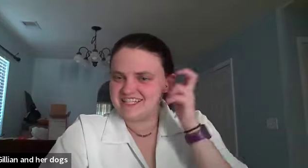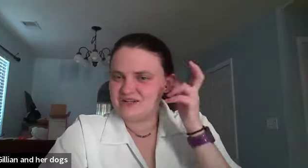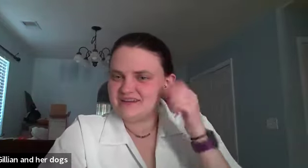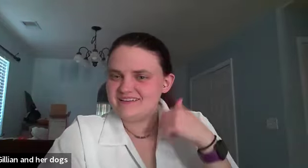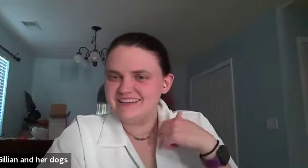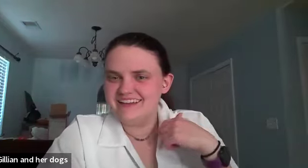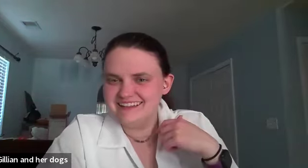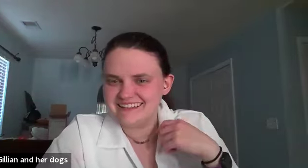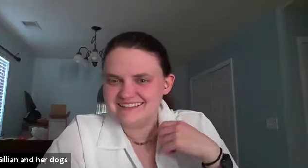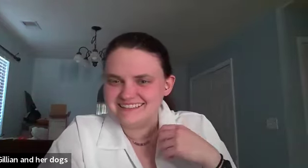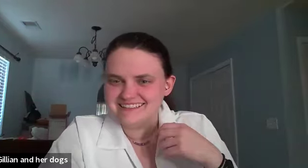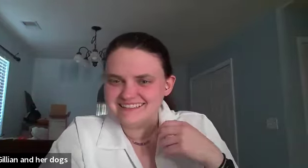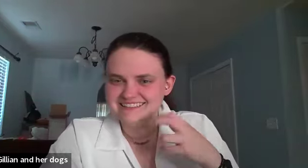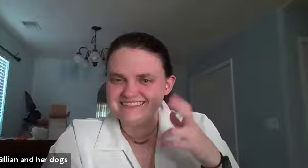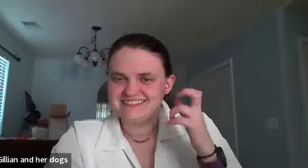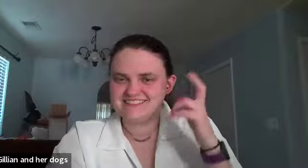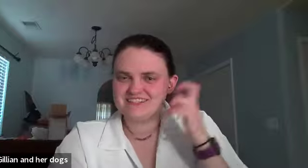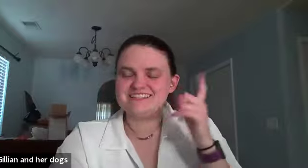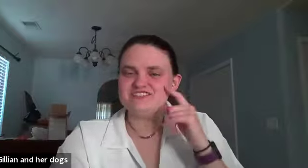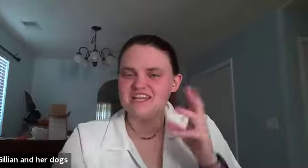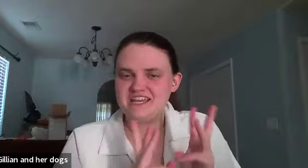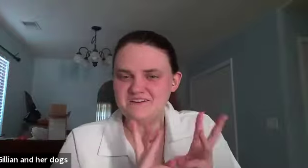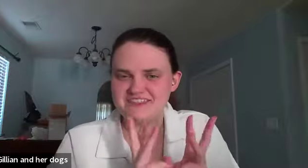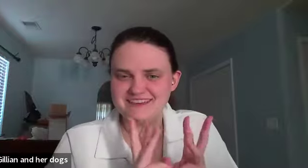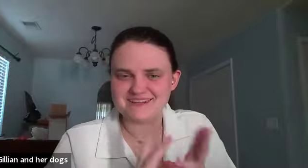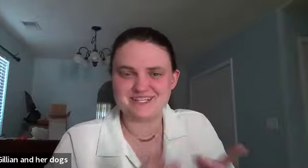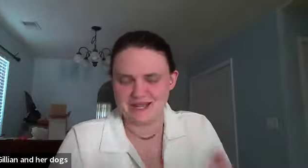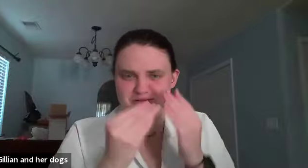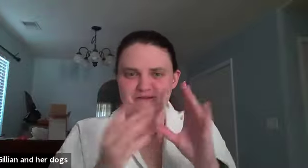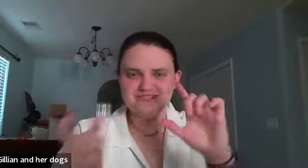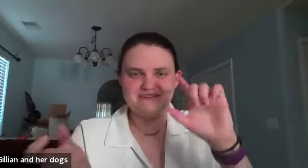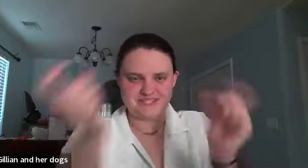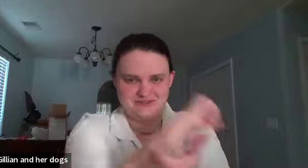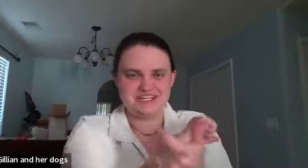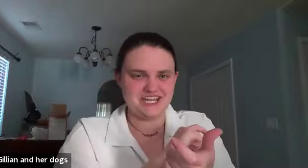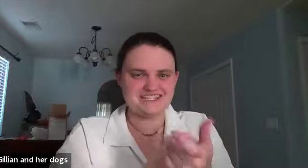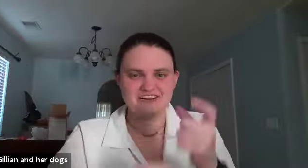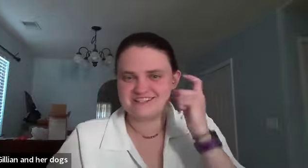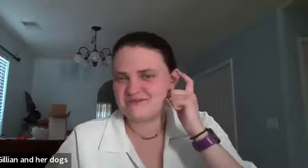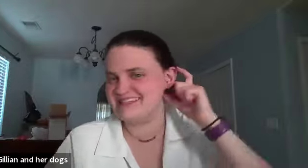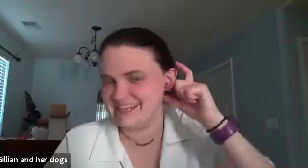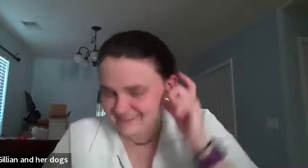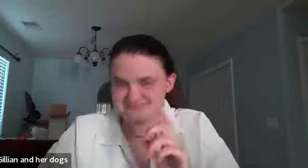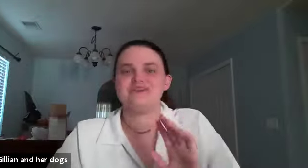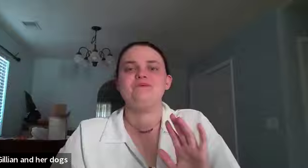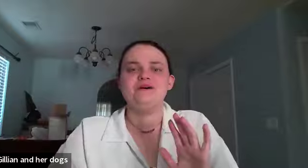Can you hear? She's trying to see if she can hear, I think. But just like all of a sudden my screen changed and all I saw was an ear and I was like,